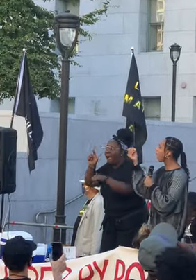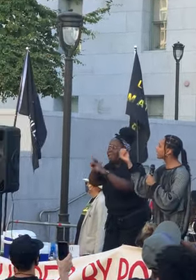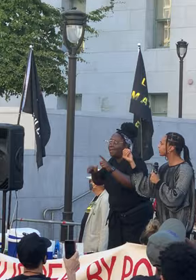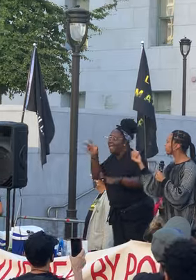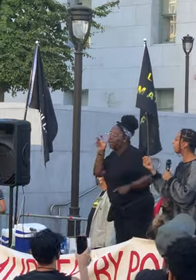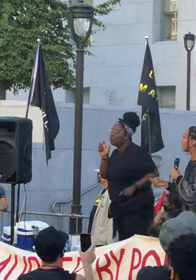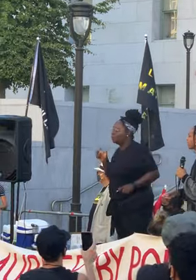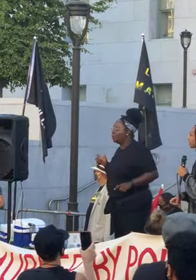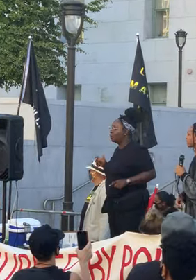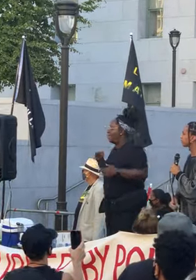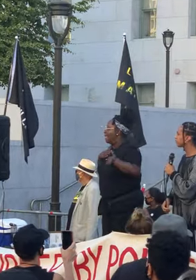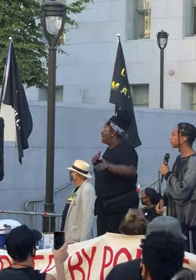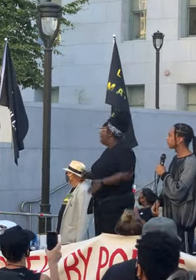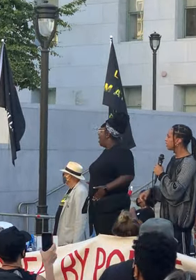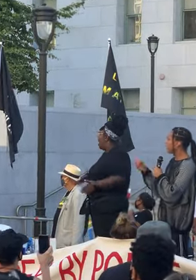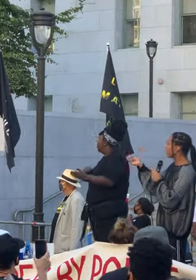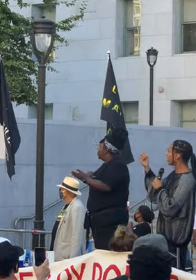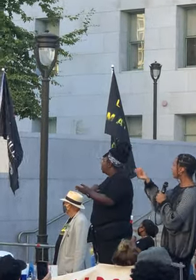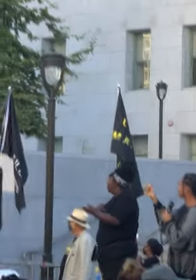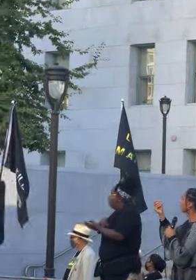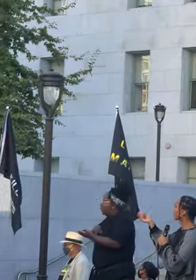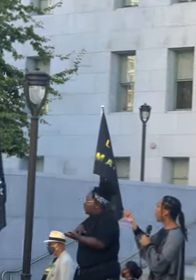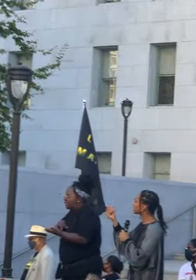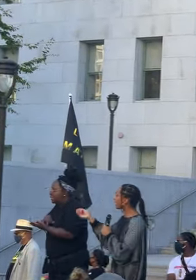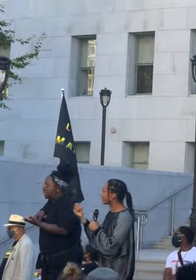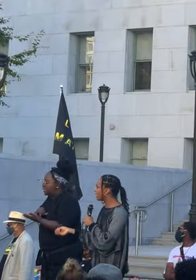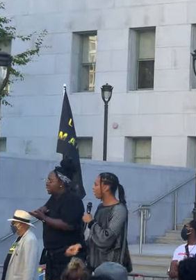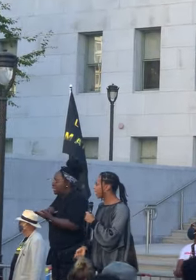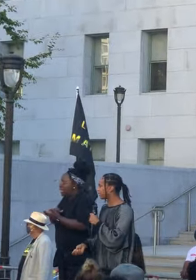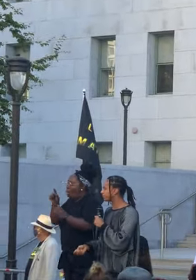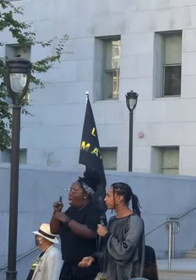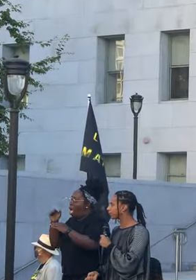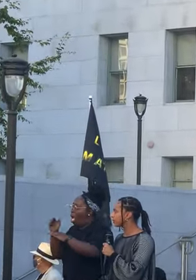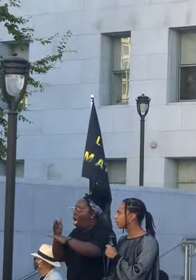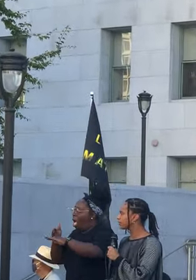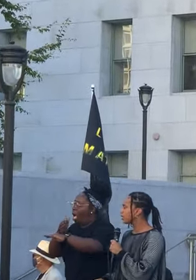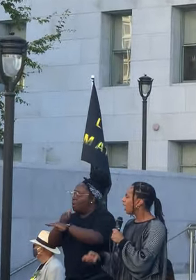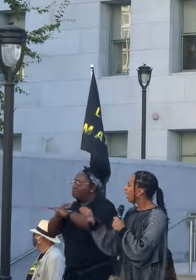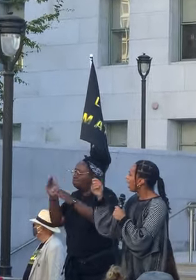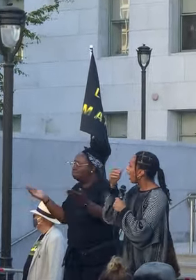that our bodies too weak, and we continue to rise up anyway.